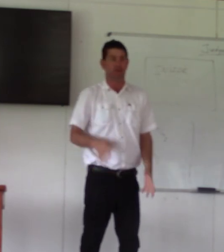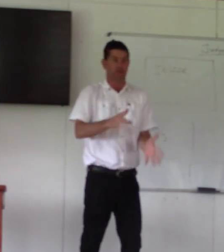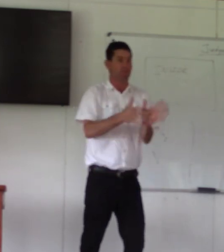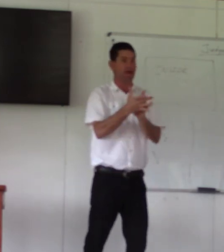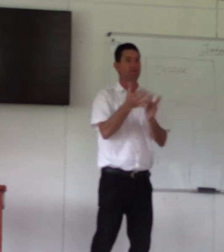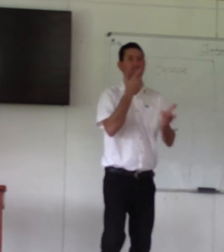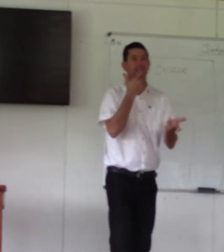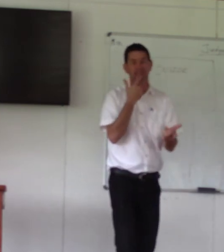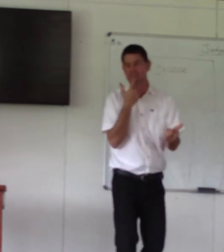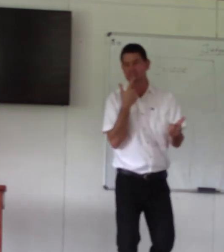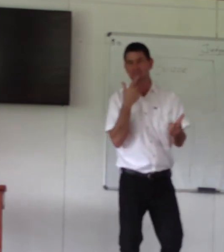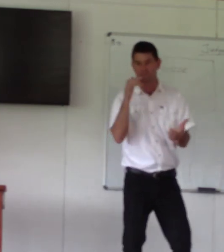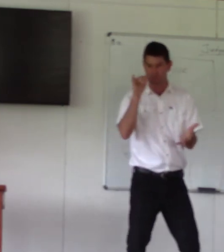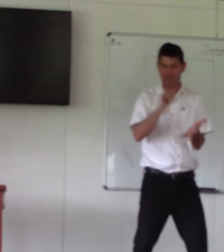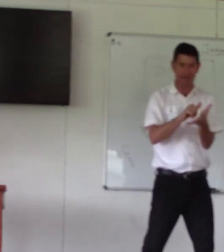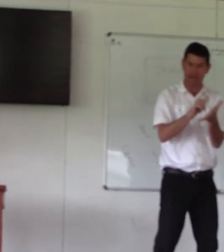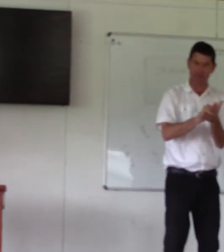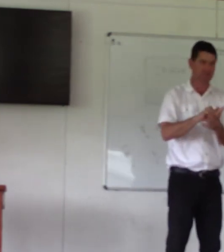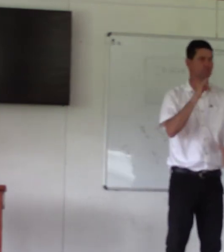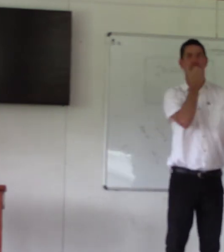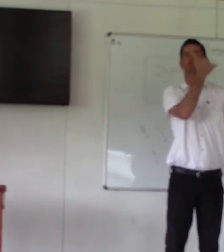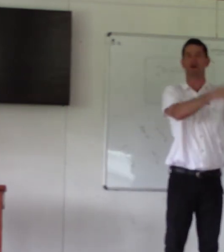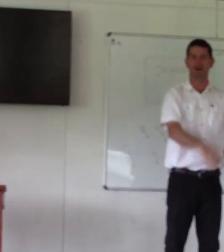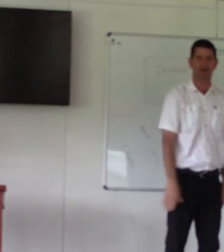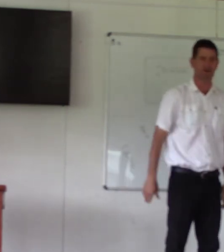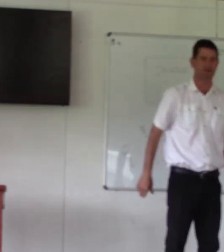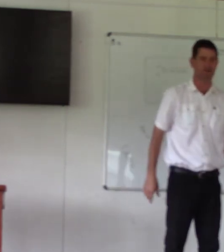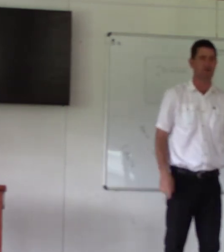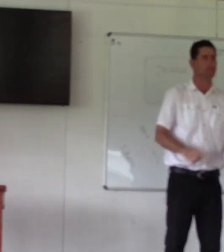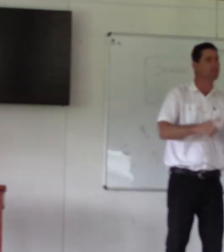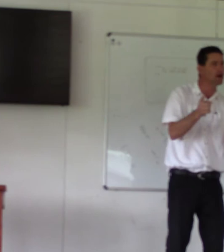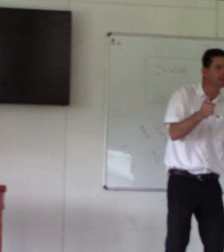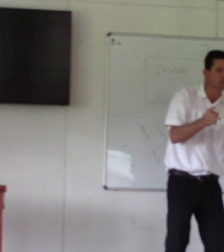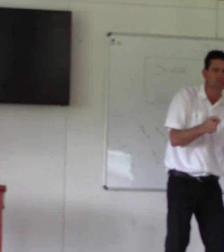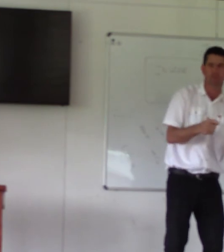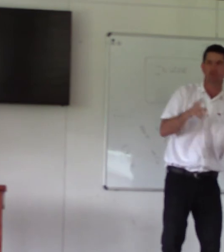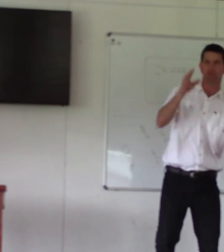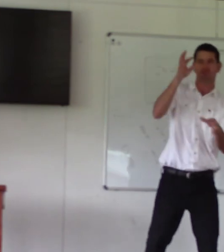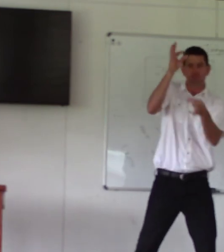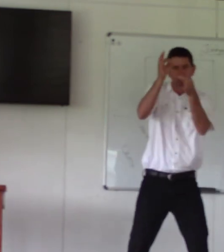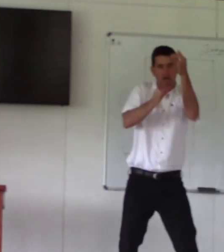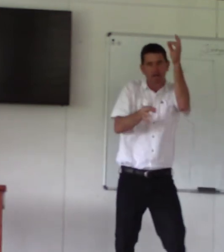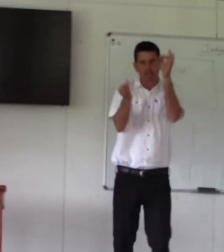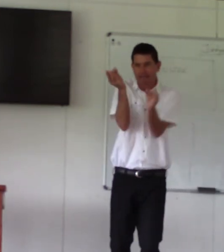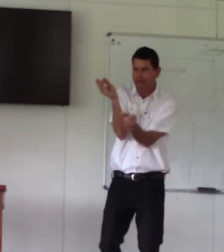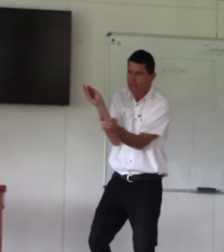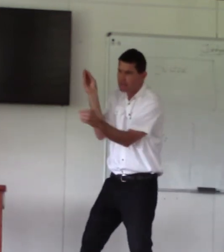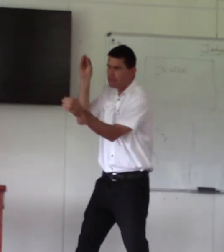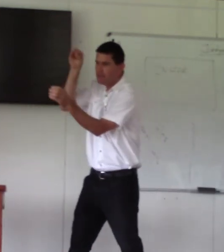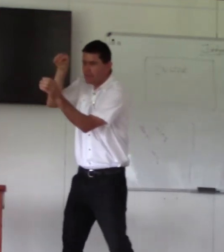The Bible says that wrong, but judging